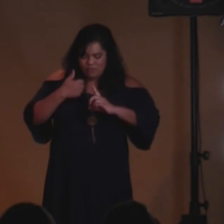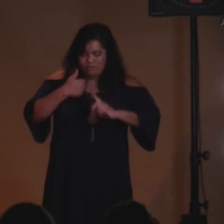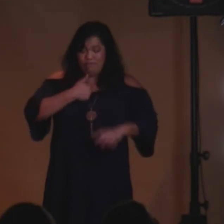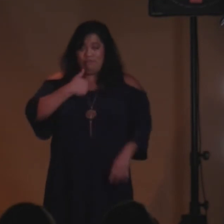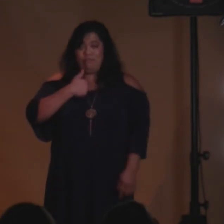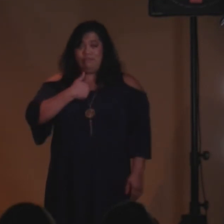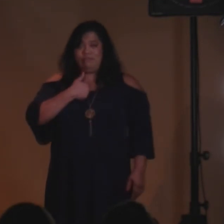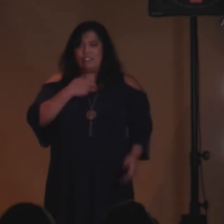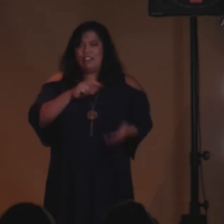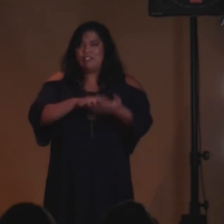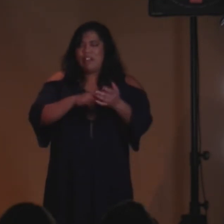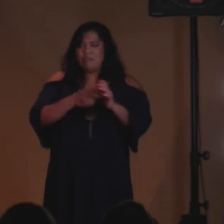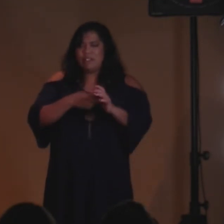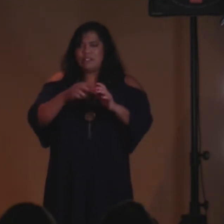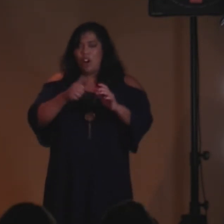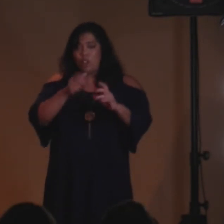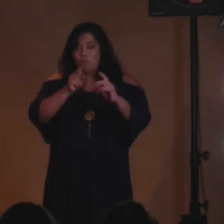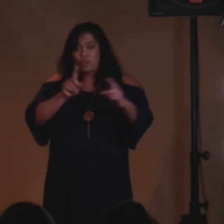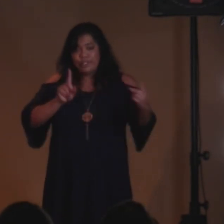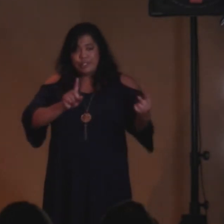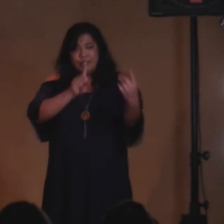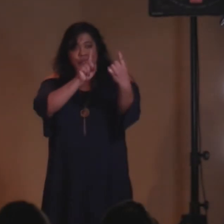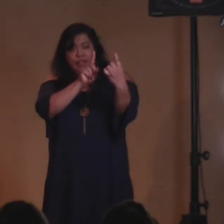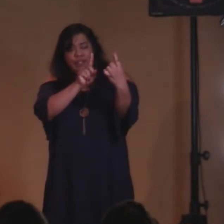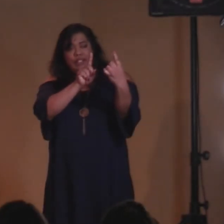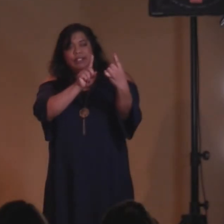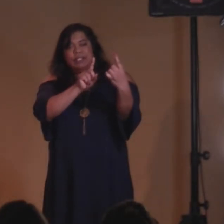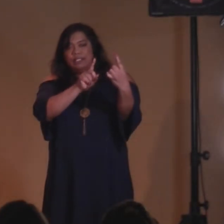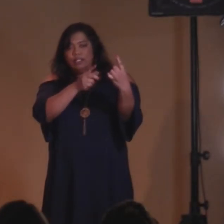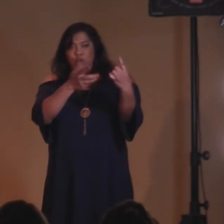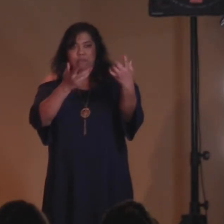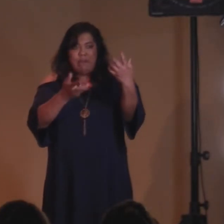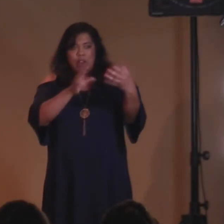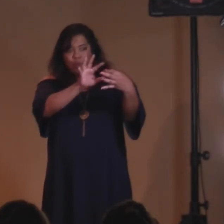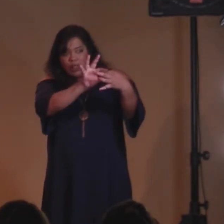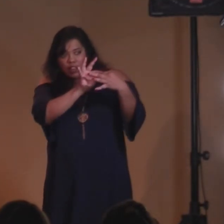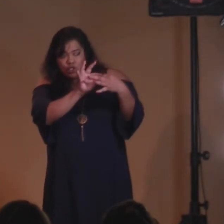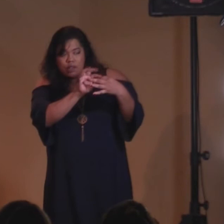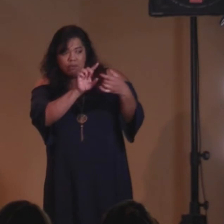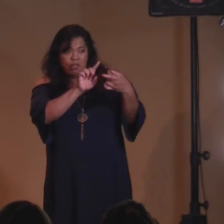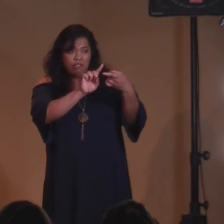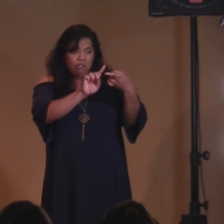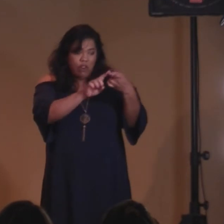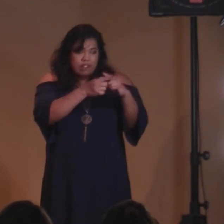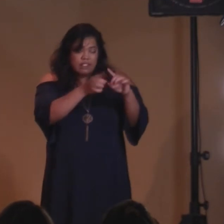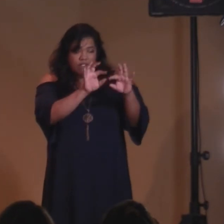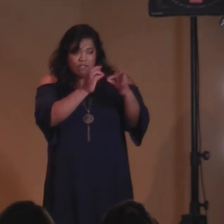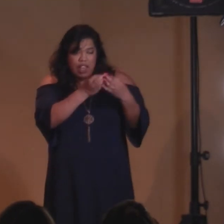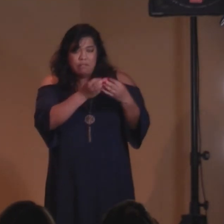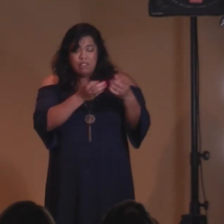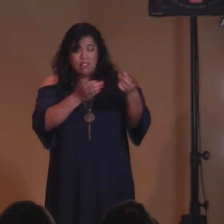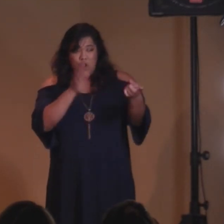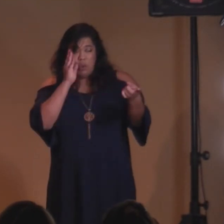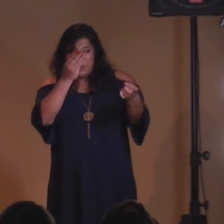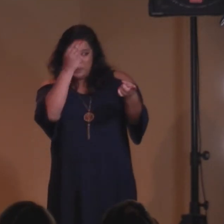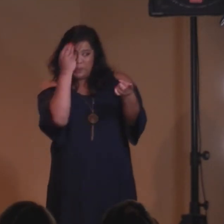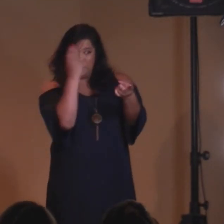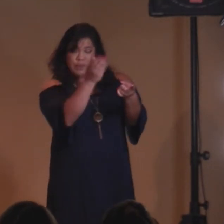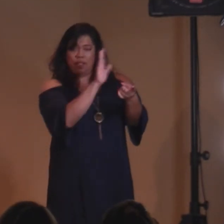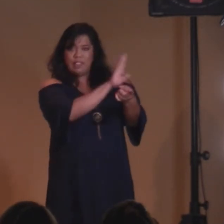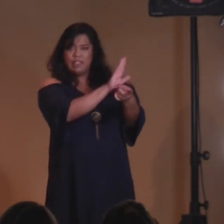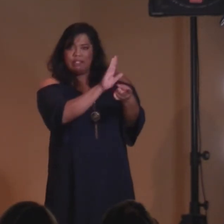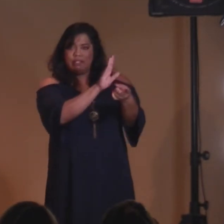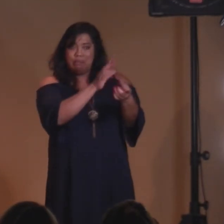not honest with ourselves, and we're in a relationship with someone, you really think you're going to be honest with them? You're not honest with you, and you're with